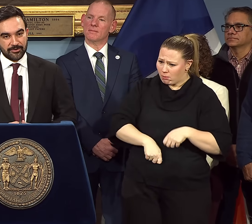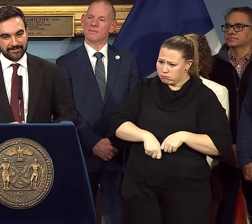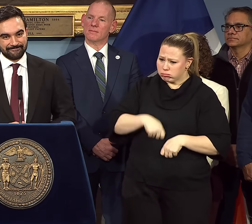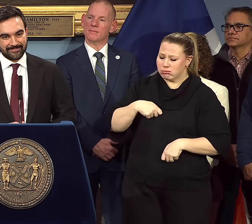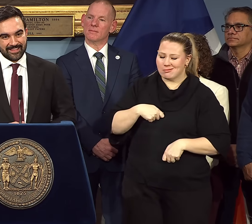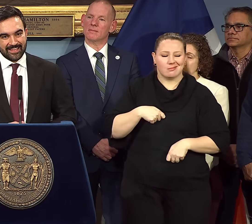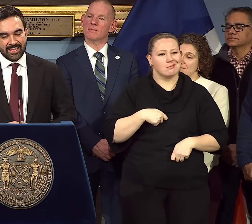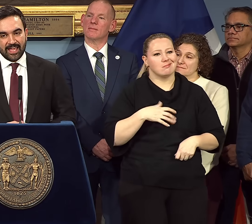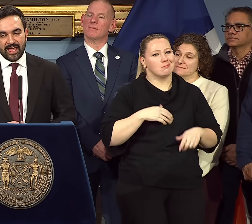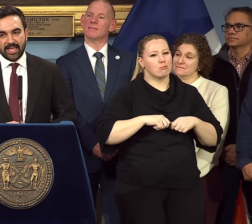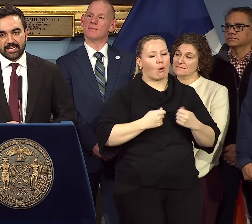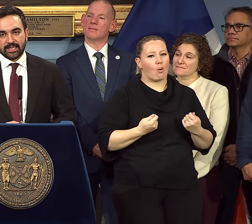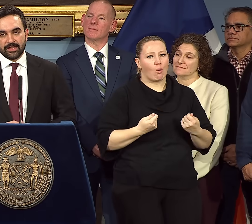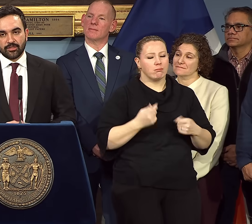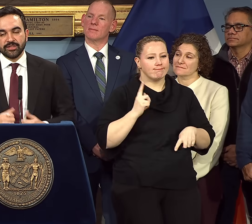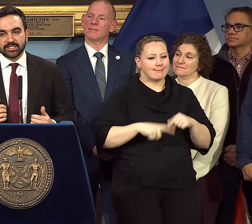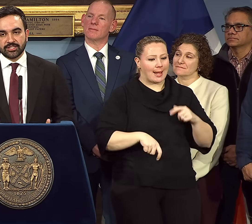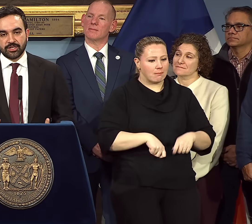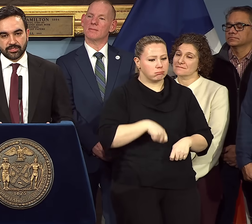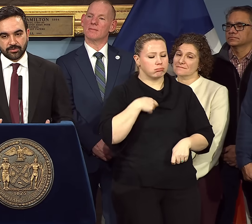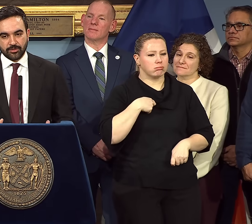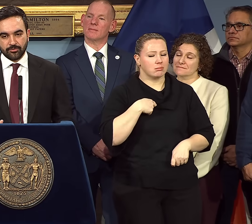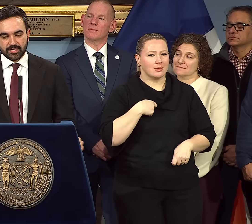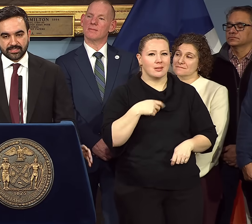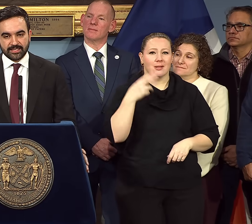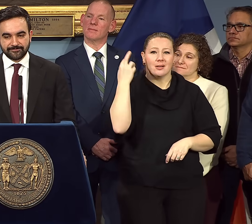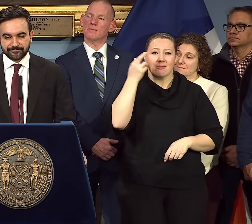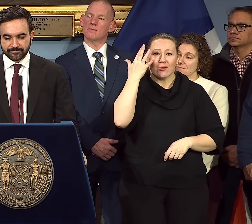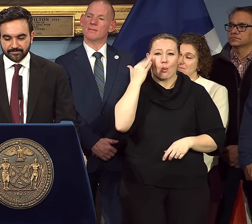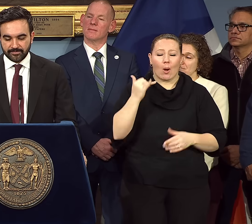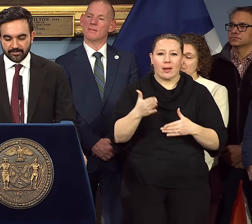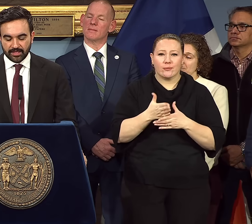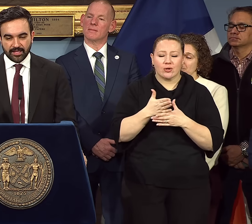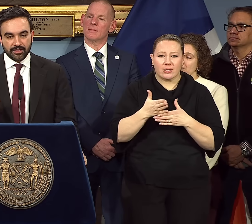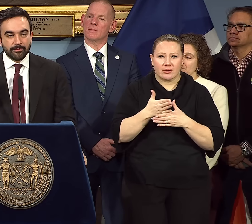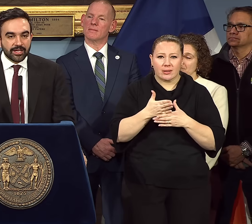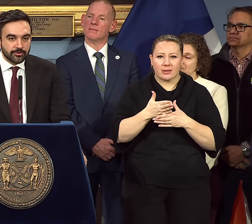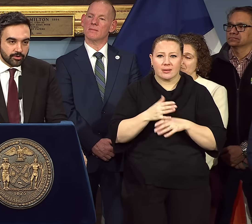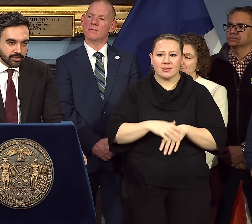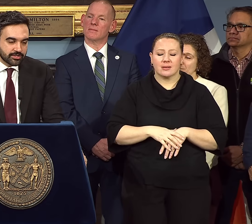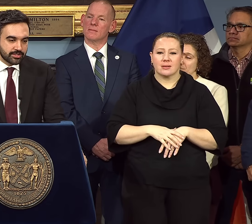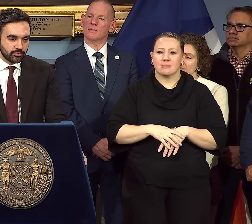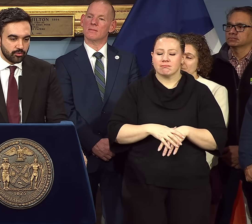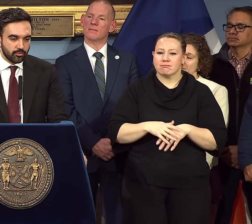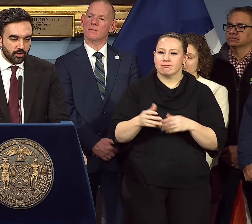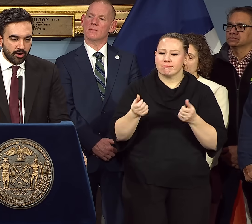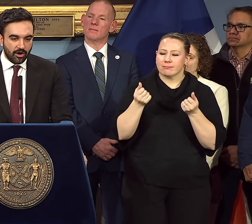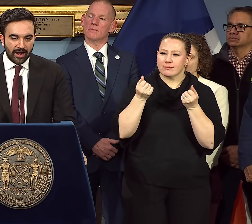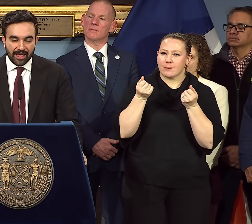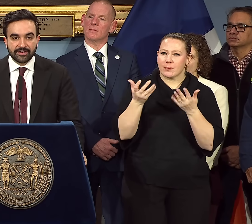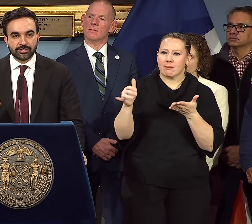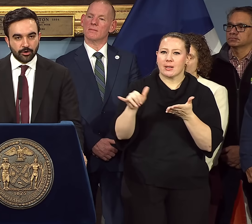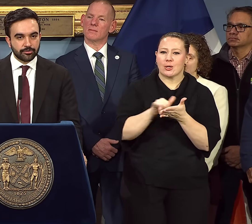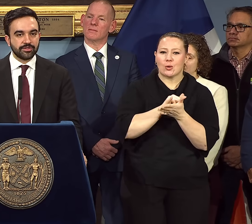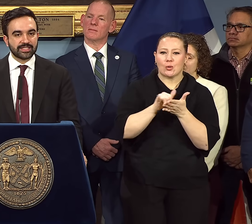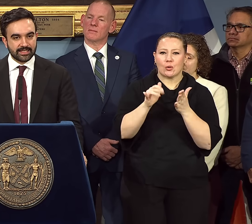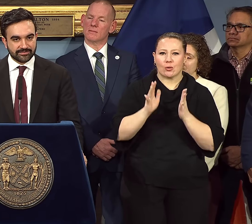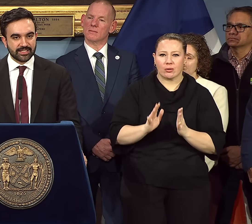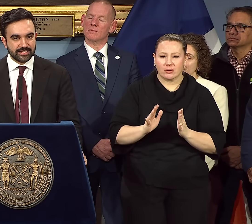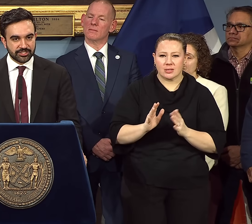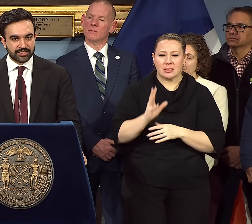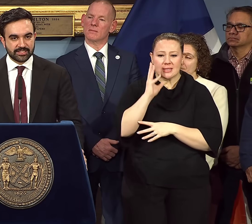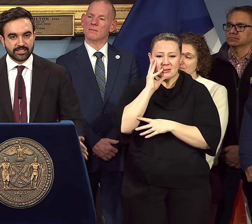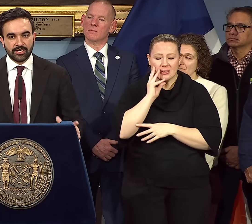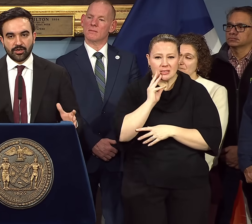zipper is broken. And the reason I share this with you is that there are many New Yorkers who are having to go through these